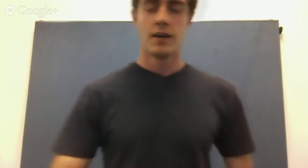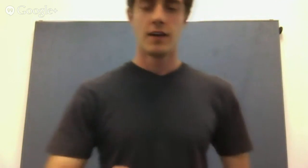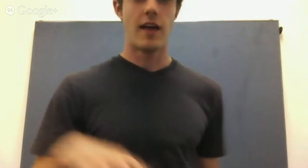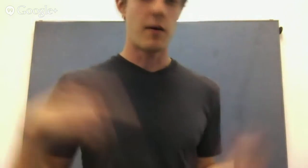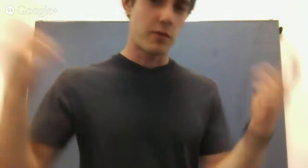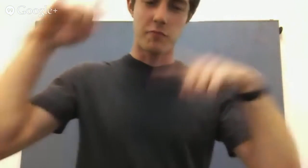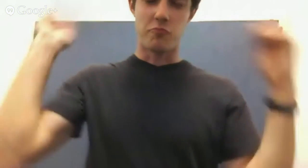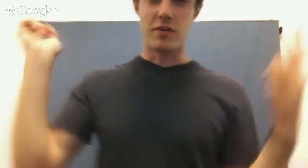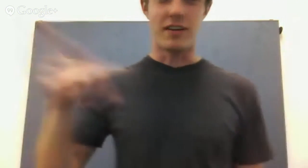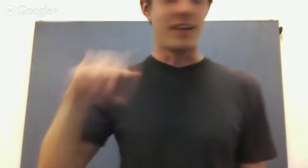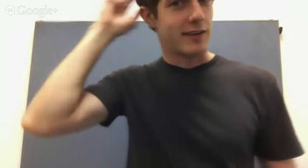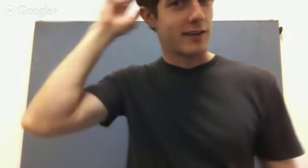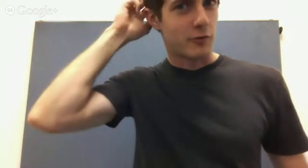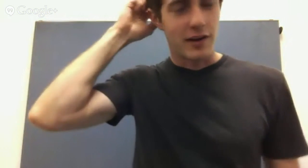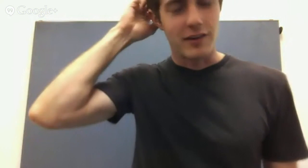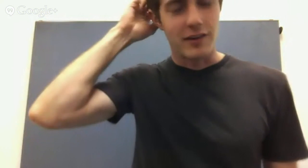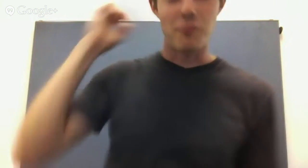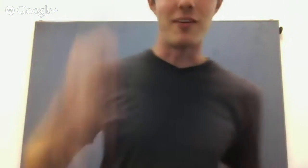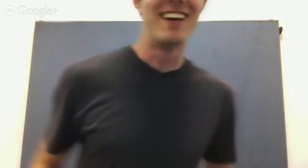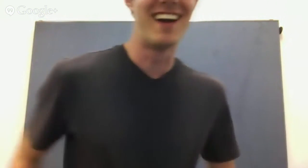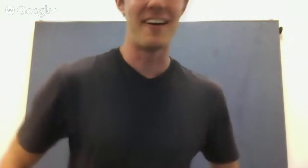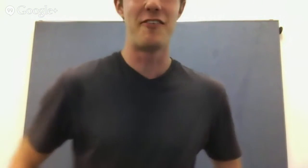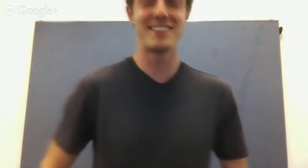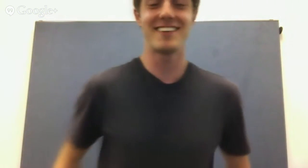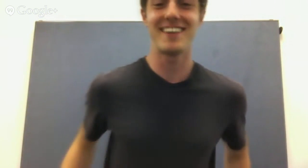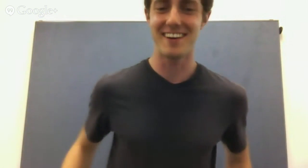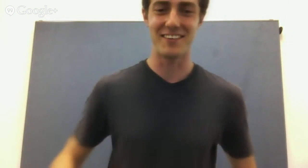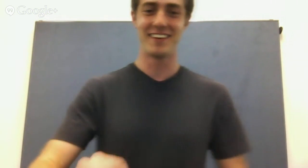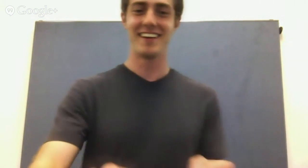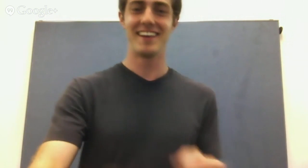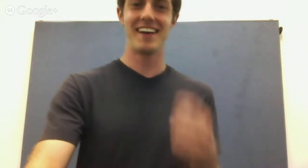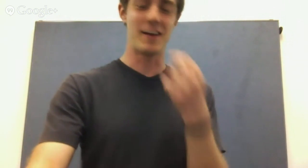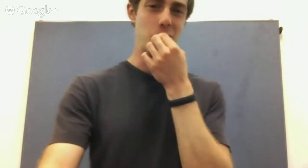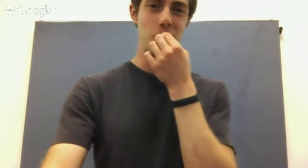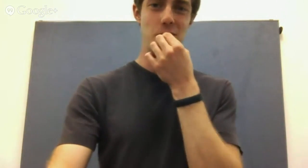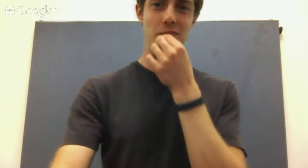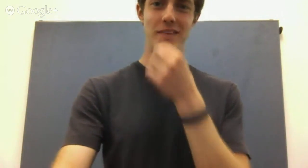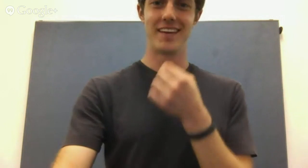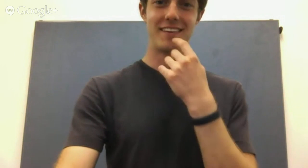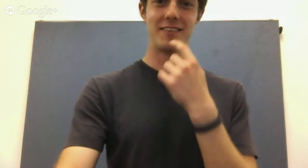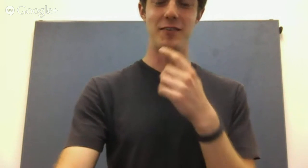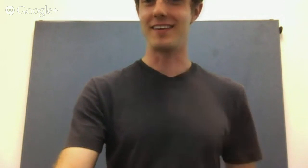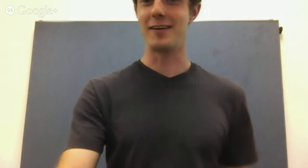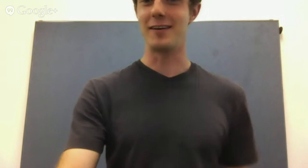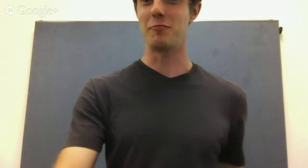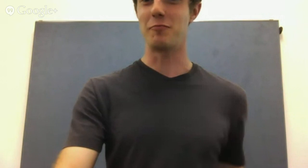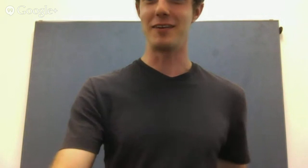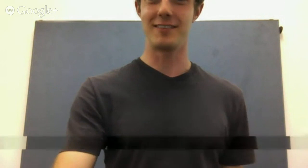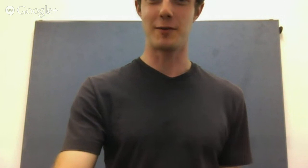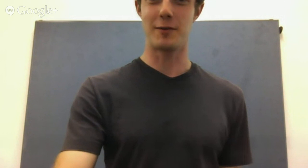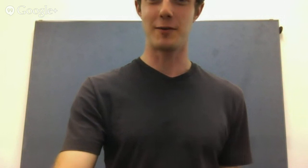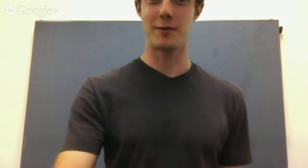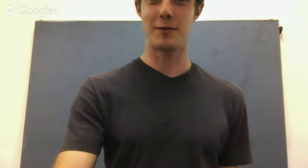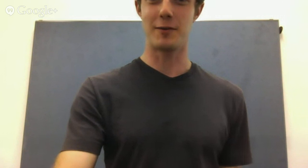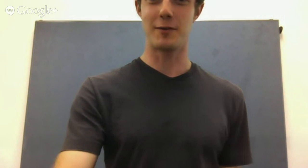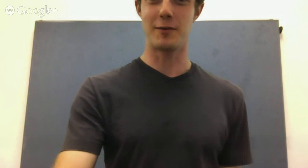That one I'm gonna like dance around or something. I haven't decided how to do that yet, but it's gonna be fun.